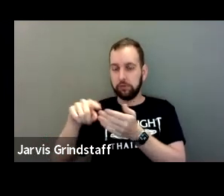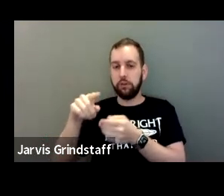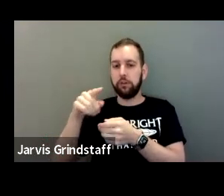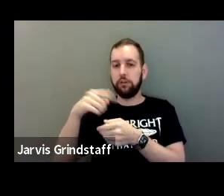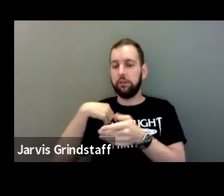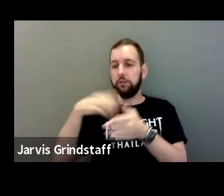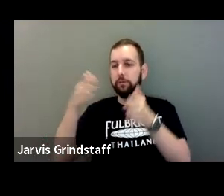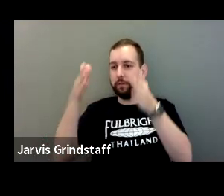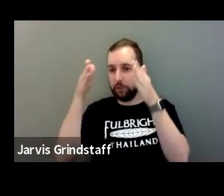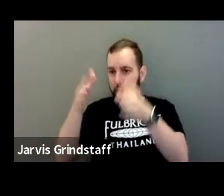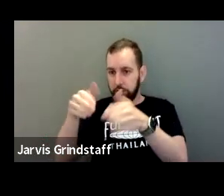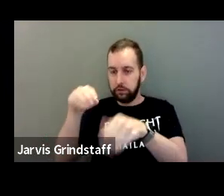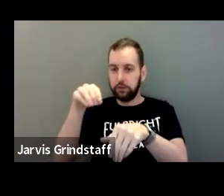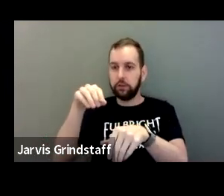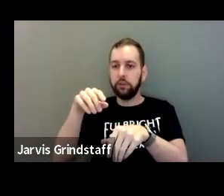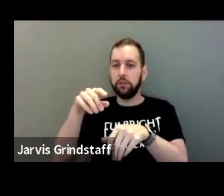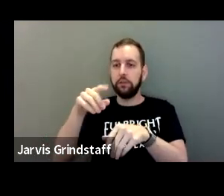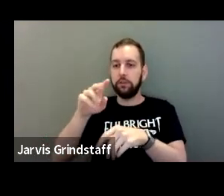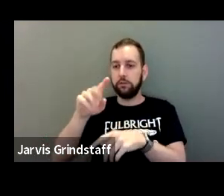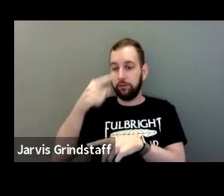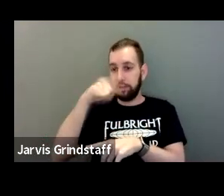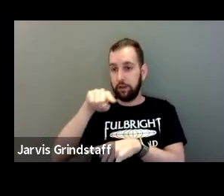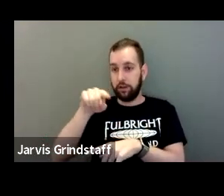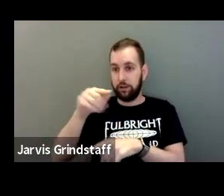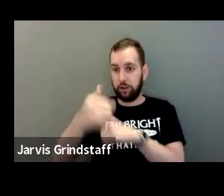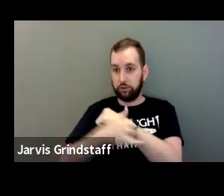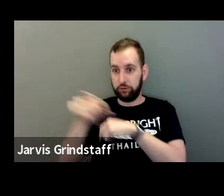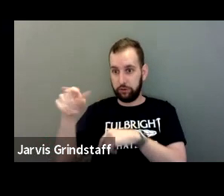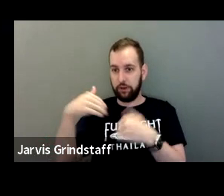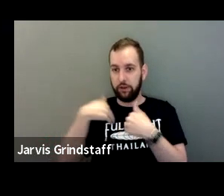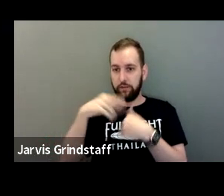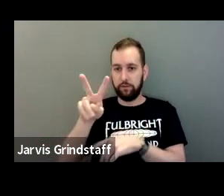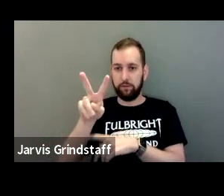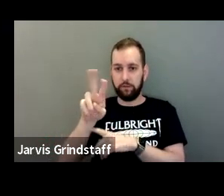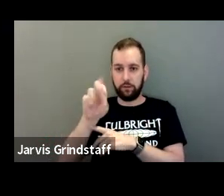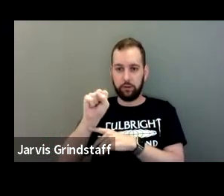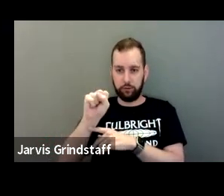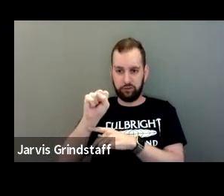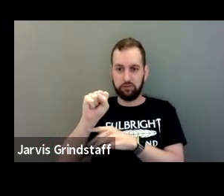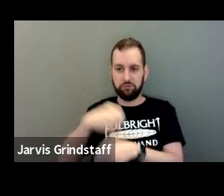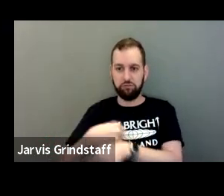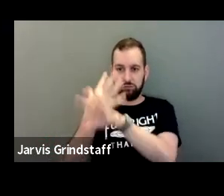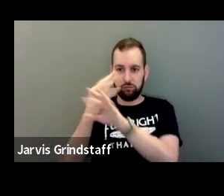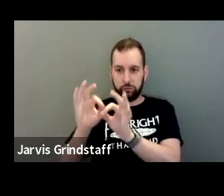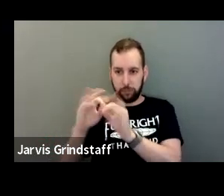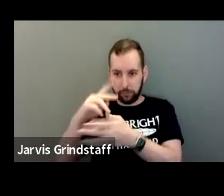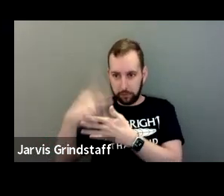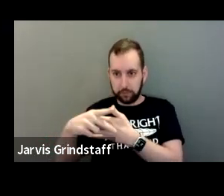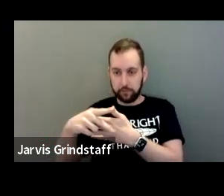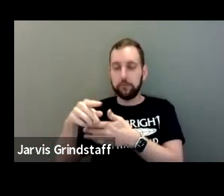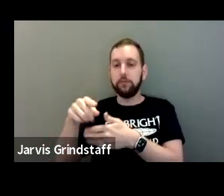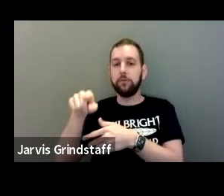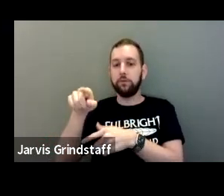And I can talk more about my proposal a little bit. So I focused on the country of Thailand